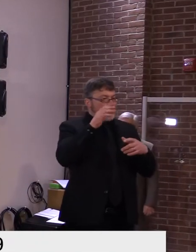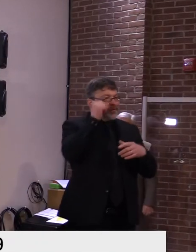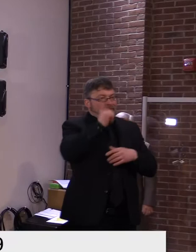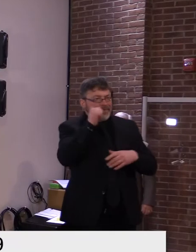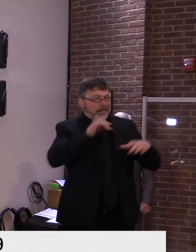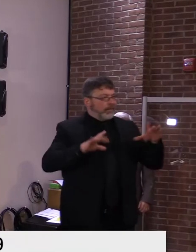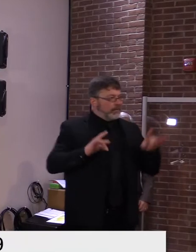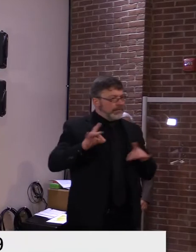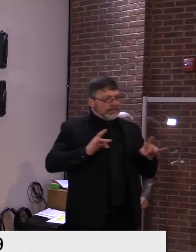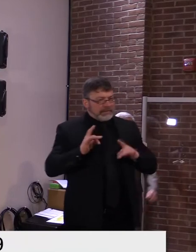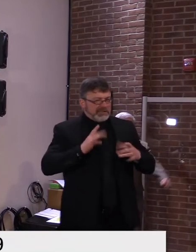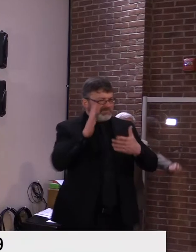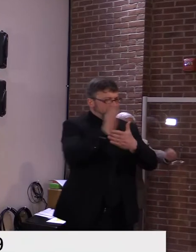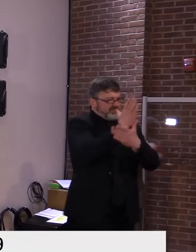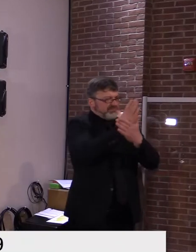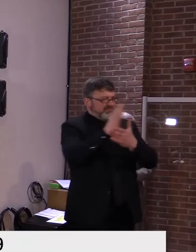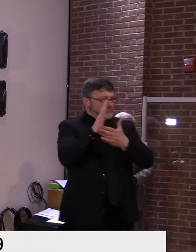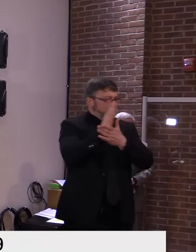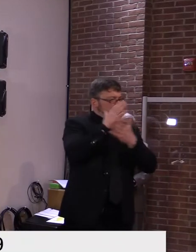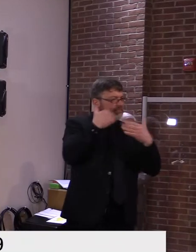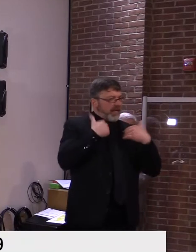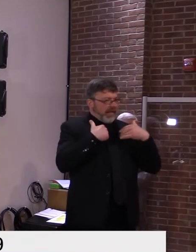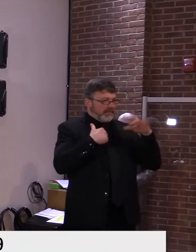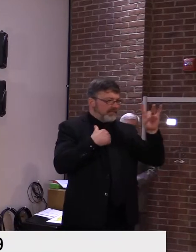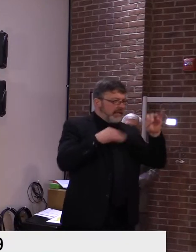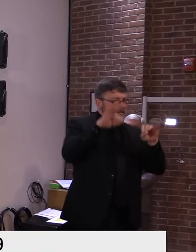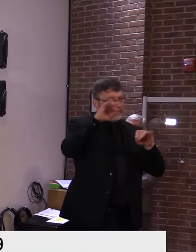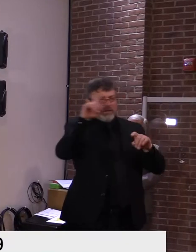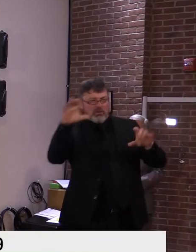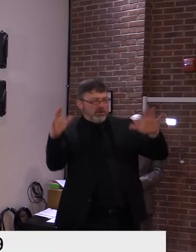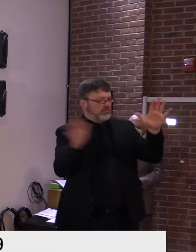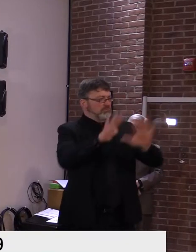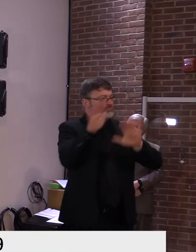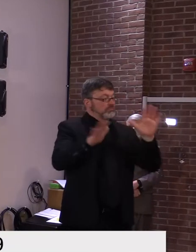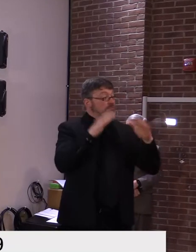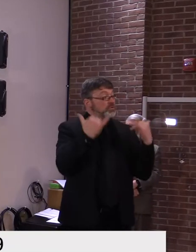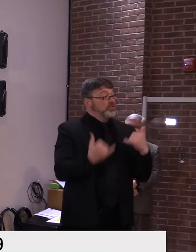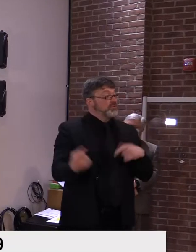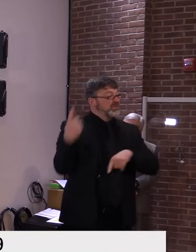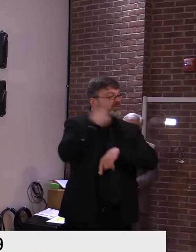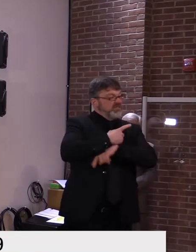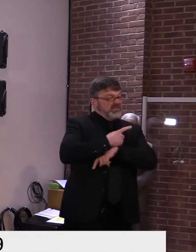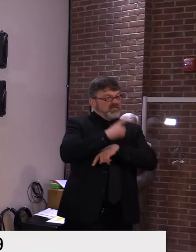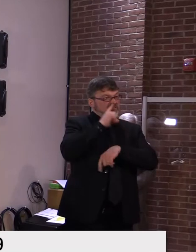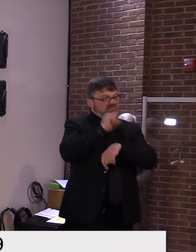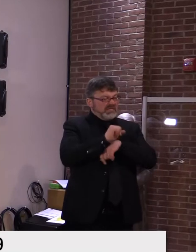reporting 251 new cases. Our state's positivity rate